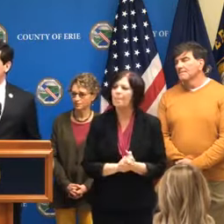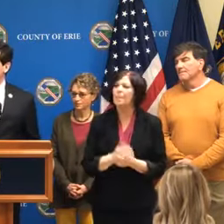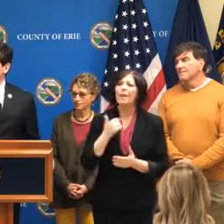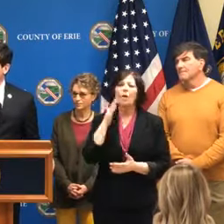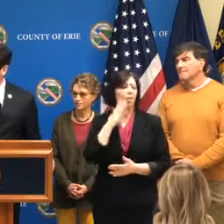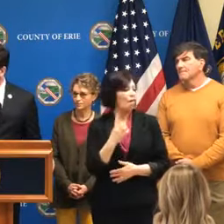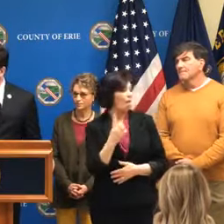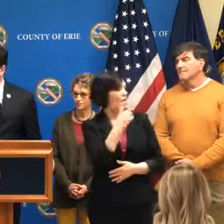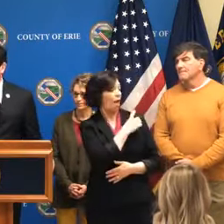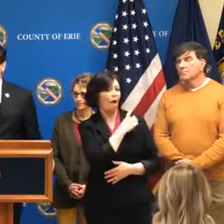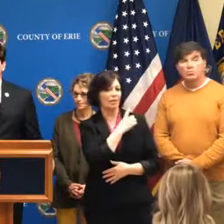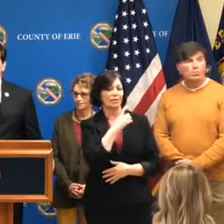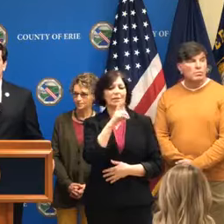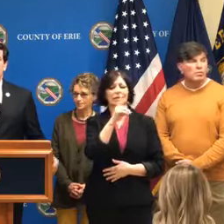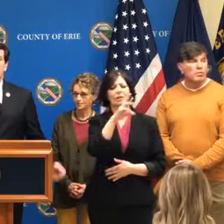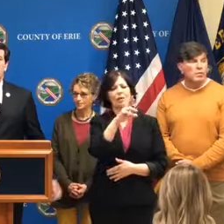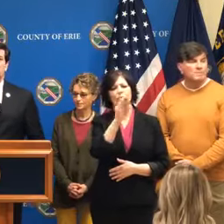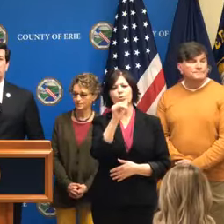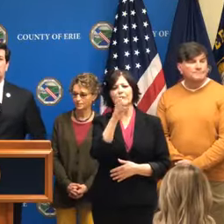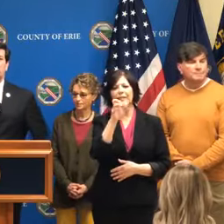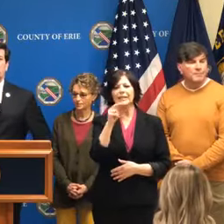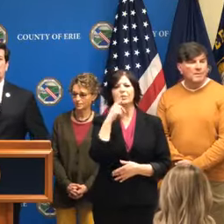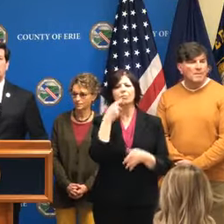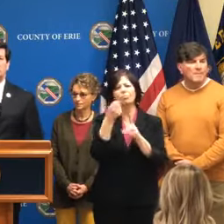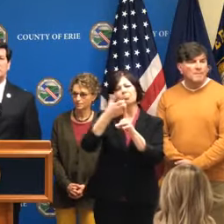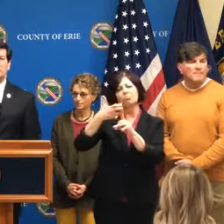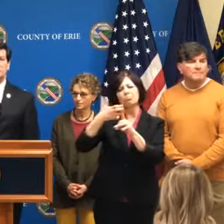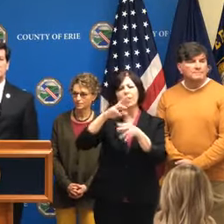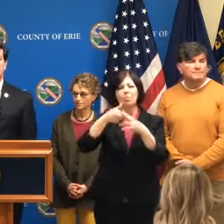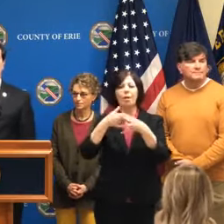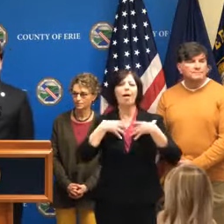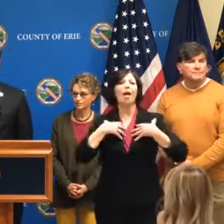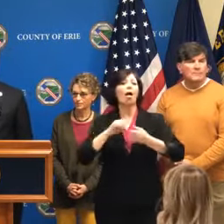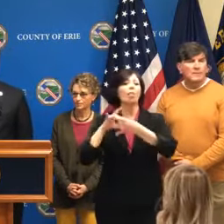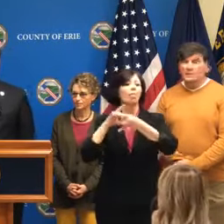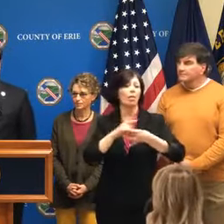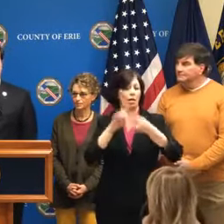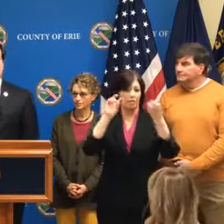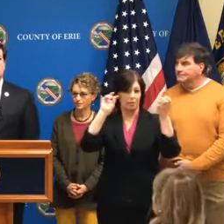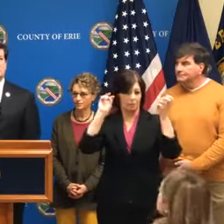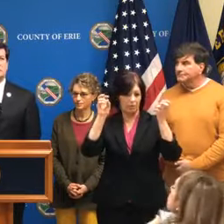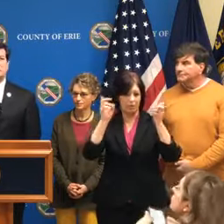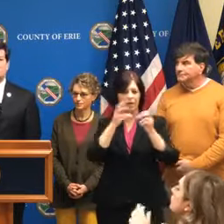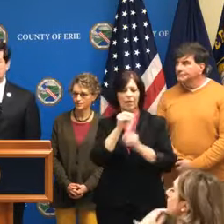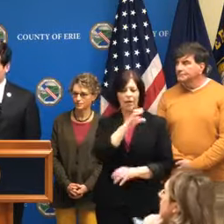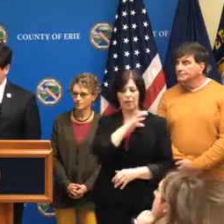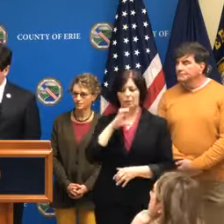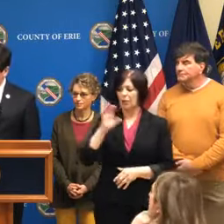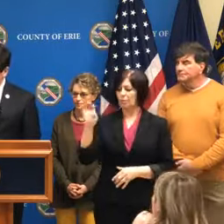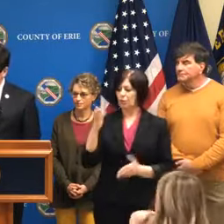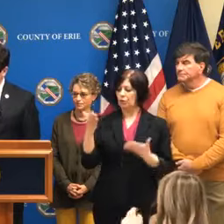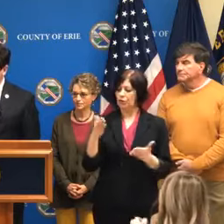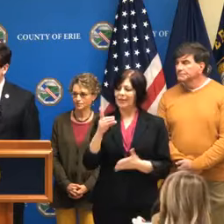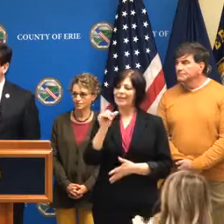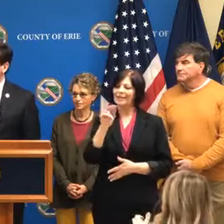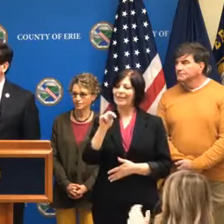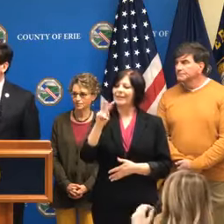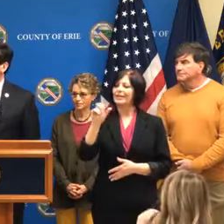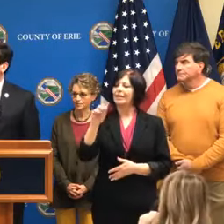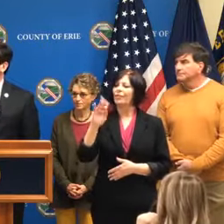Dr. Burstein to come to the podium so she can talk a little bit more about the health-related issues, as well as Commissioner of Emergency Services Dan